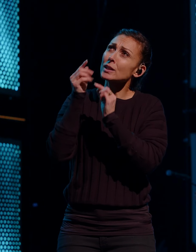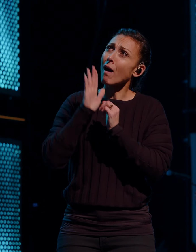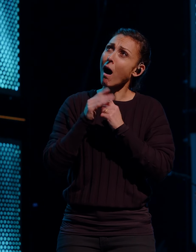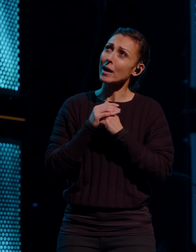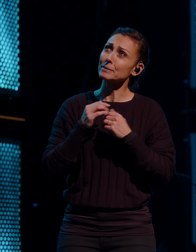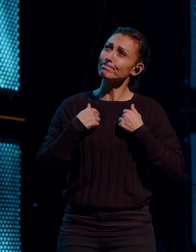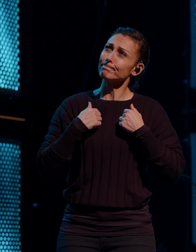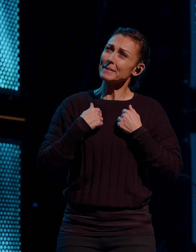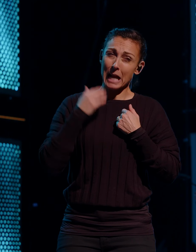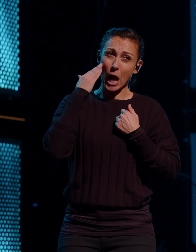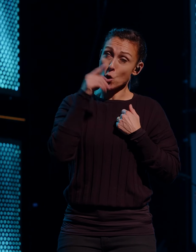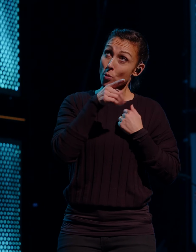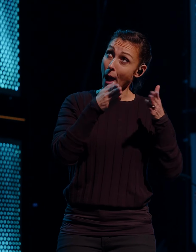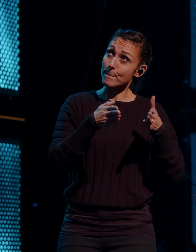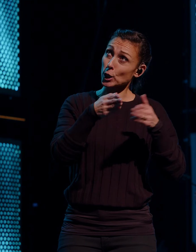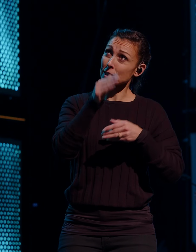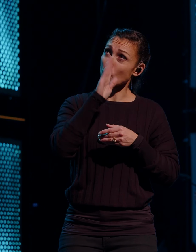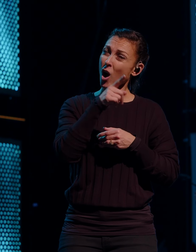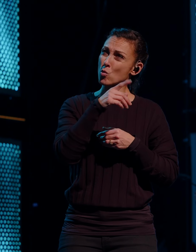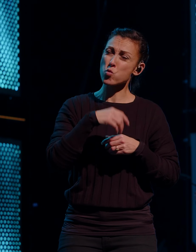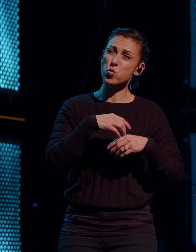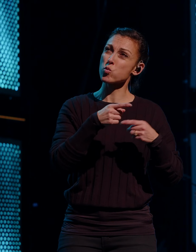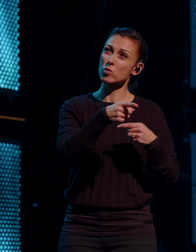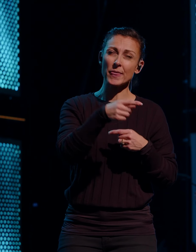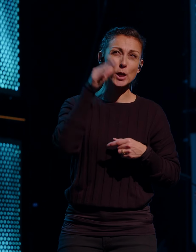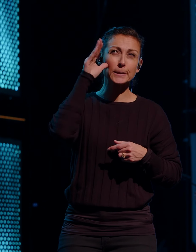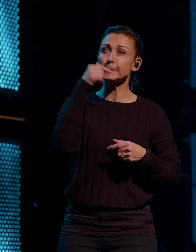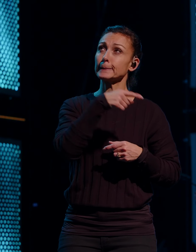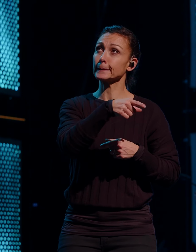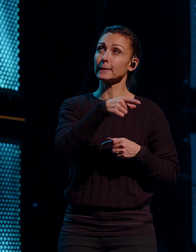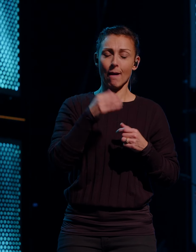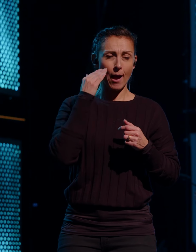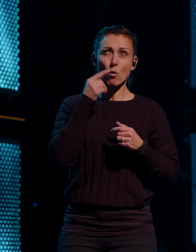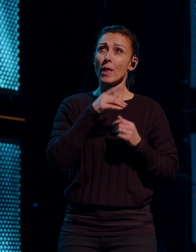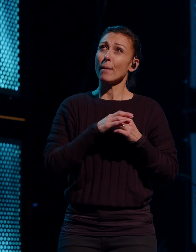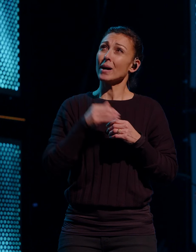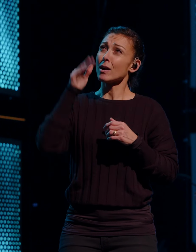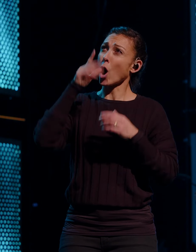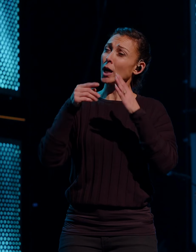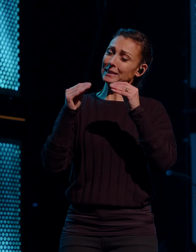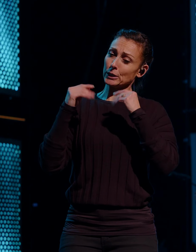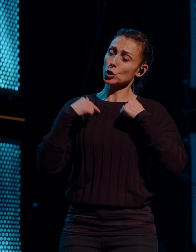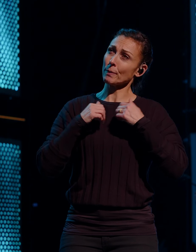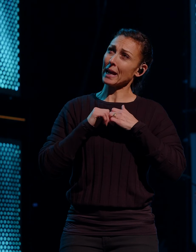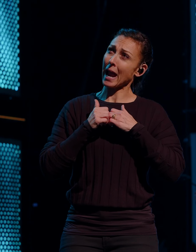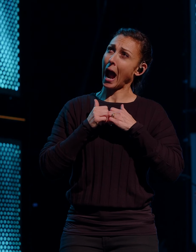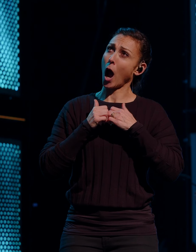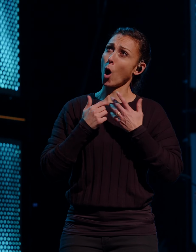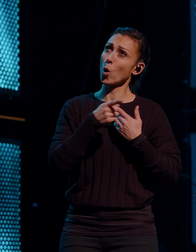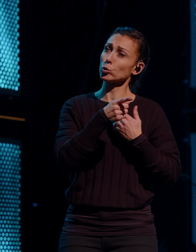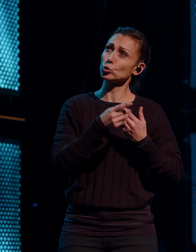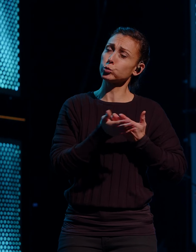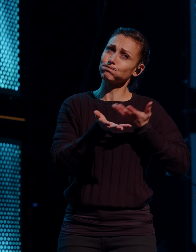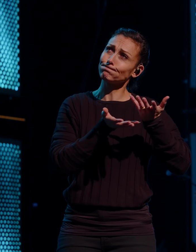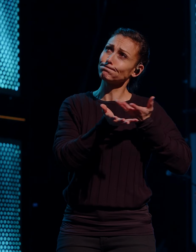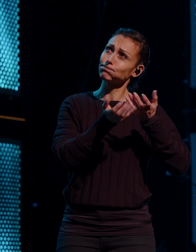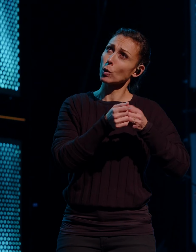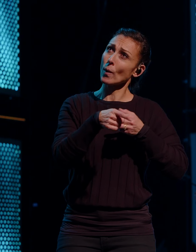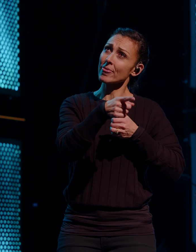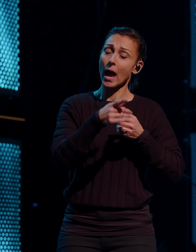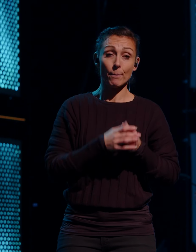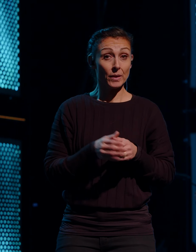life. It may come with suffering like Paul and Silas. It may come with trials. There'll be clashes with culture. It's going to happen. There was a clash with